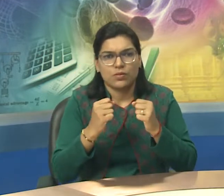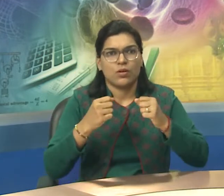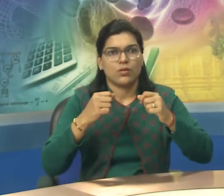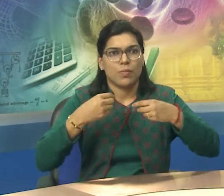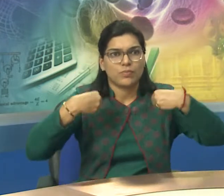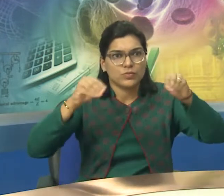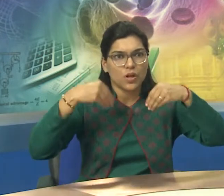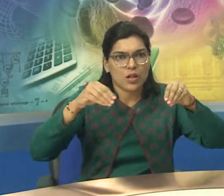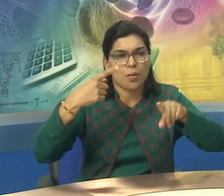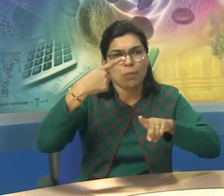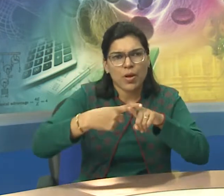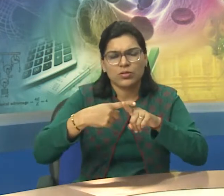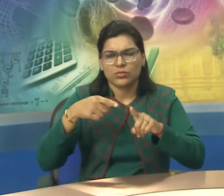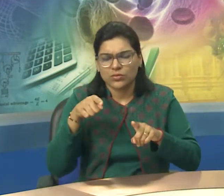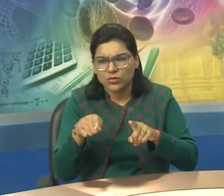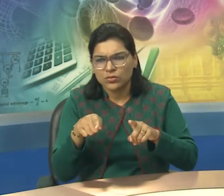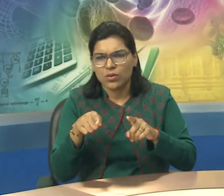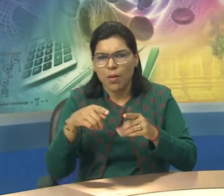a other party